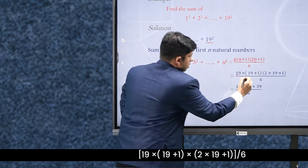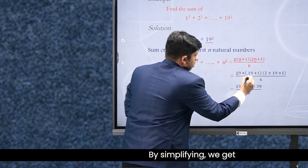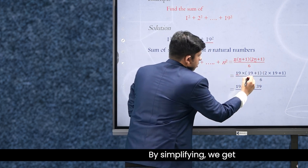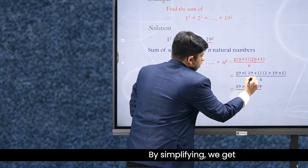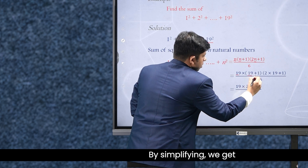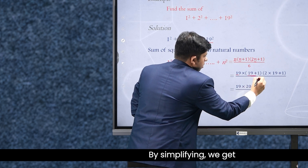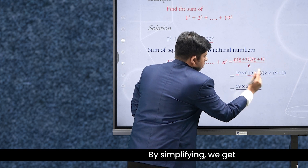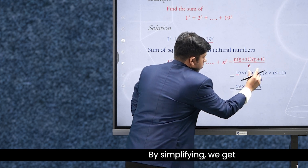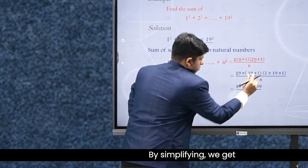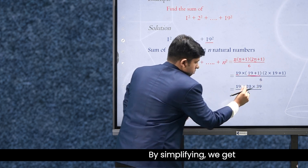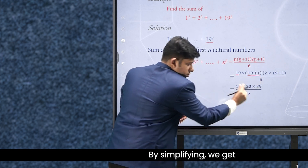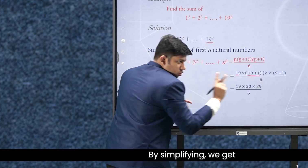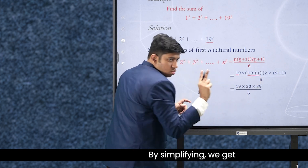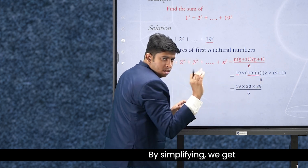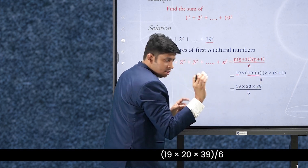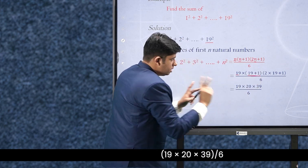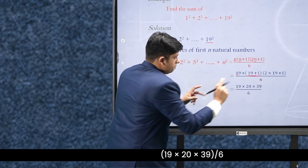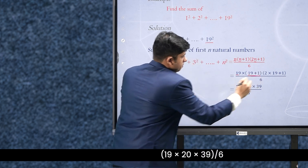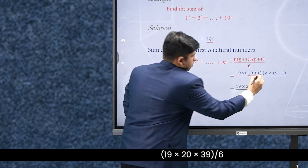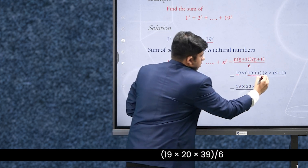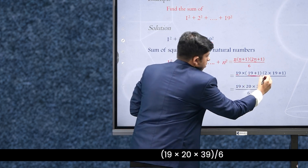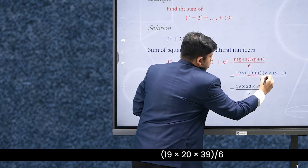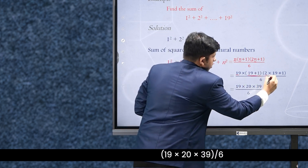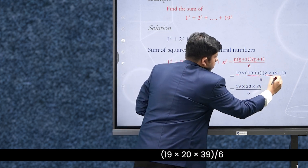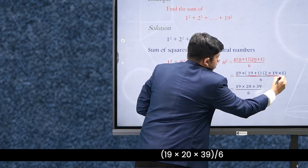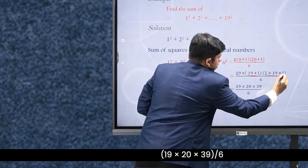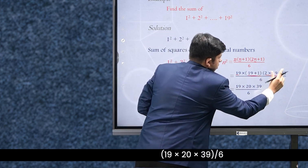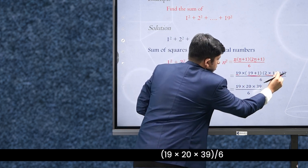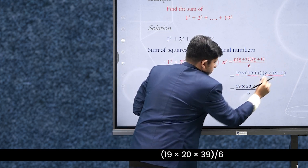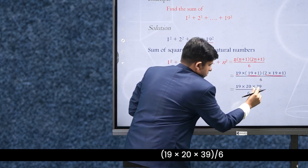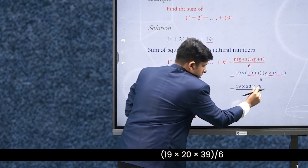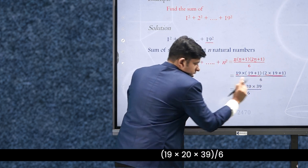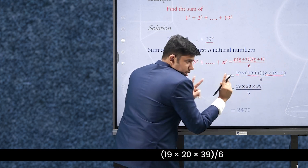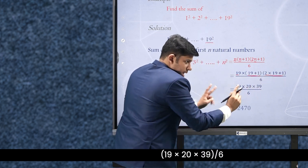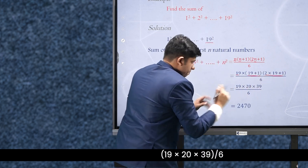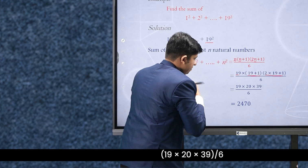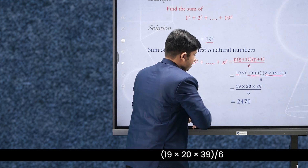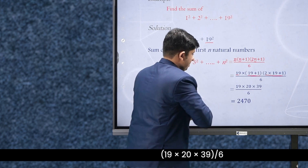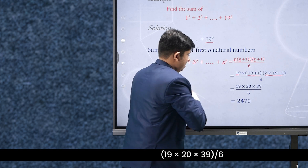By simplifying, we get 19 into 20 into 39 by 6.